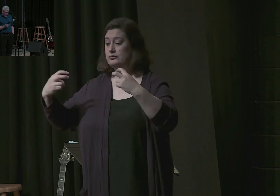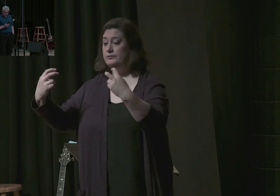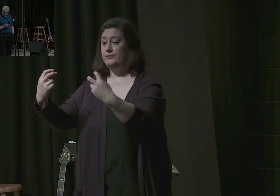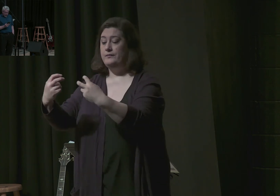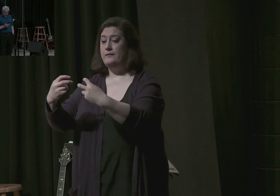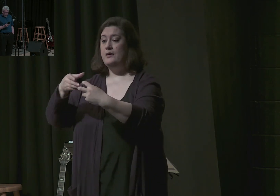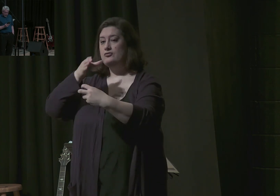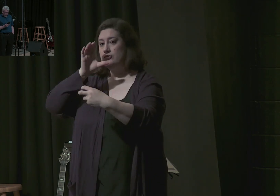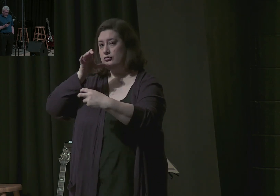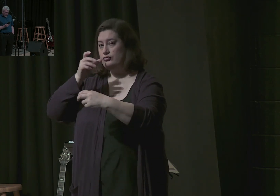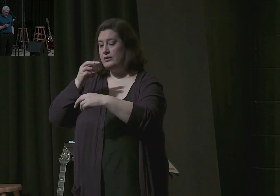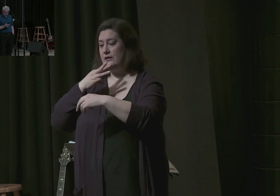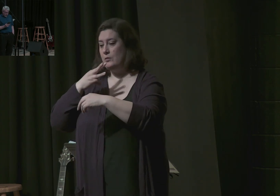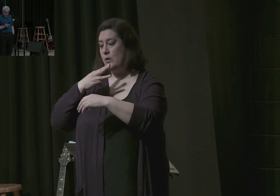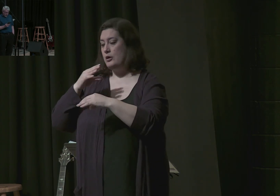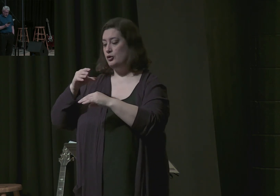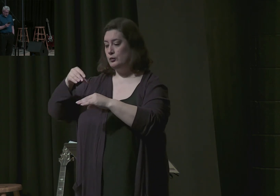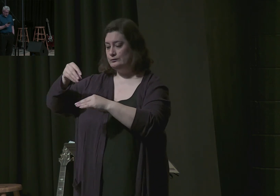the